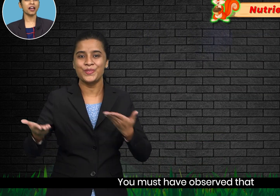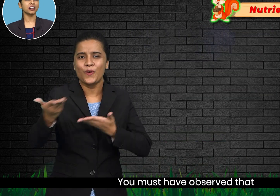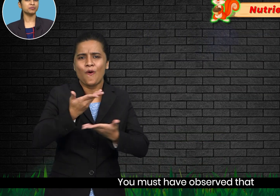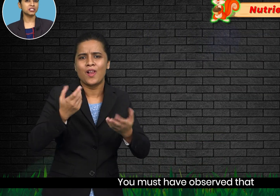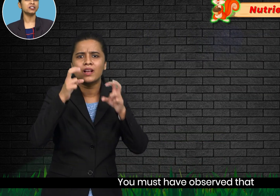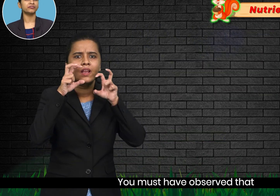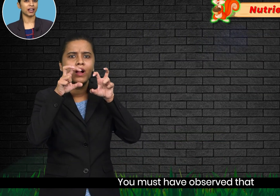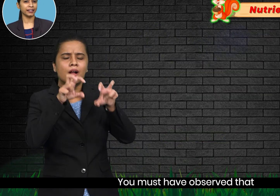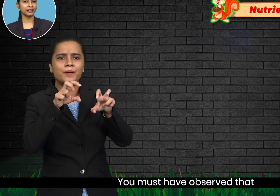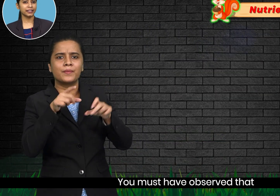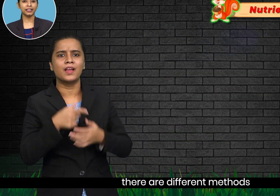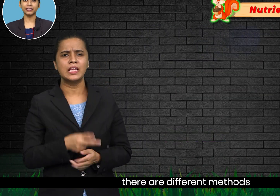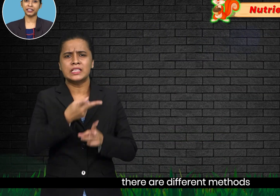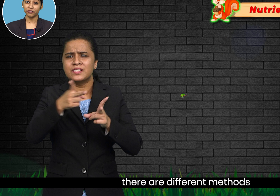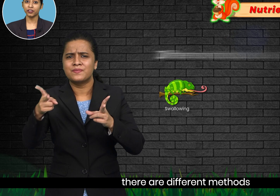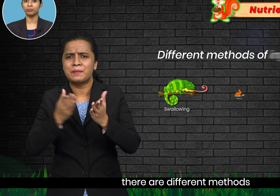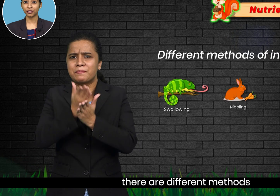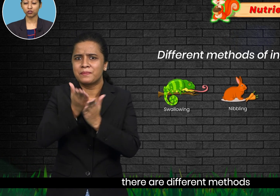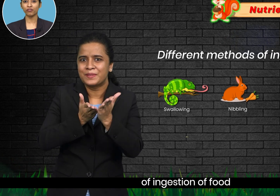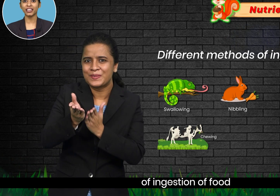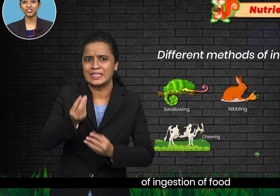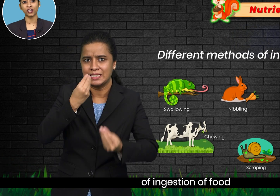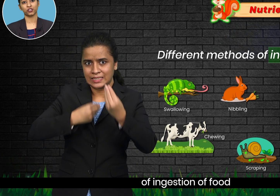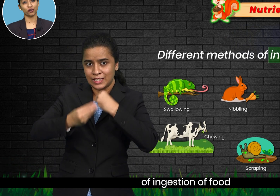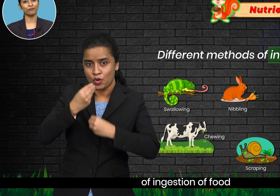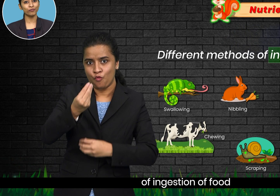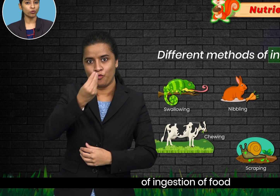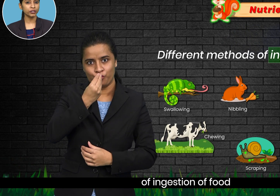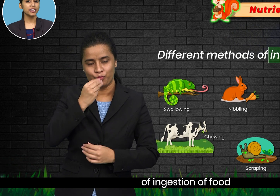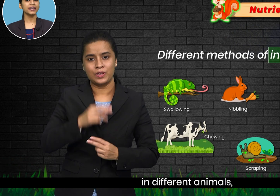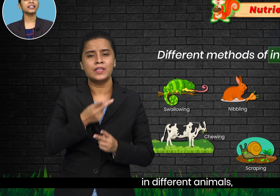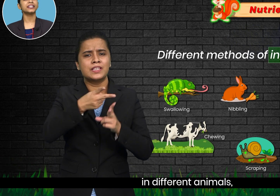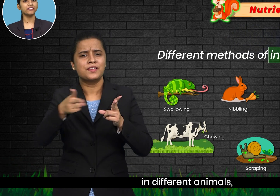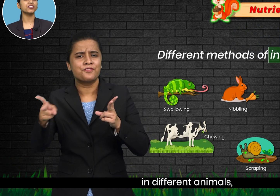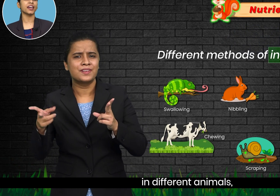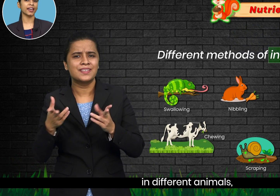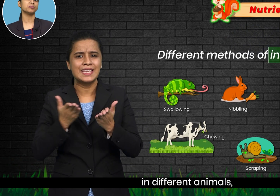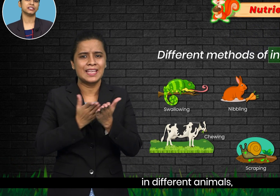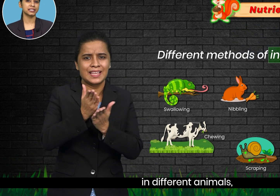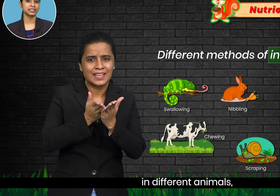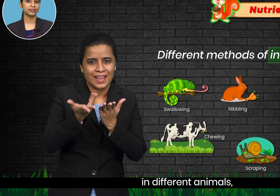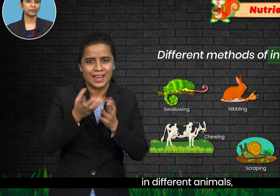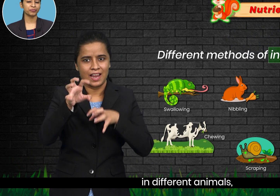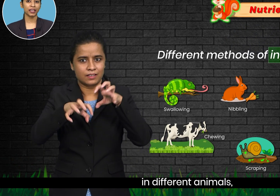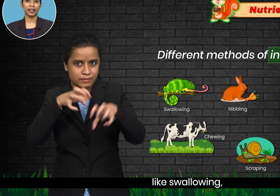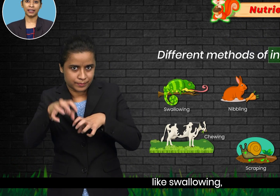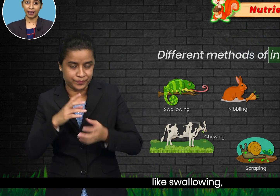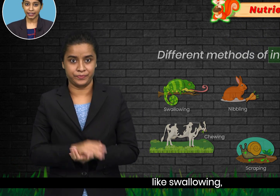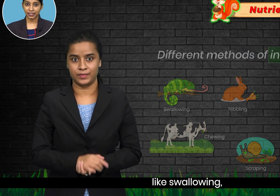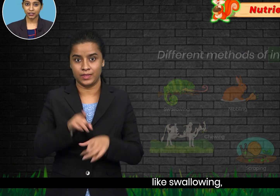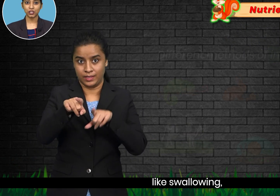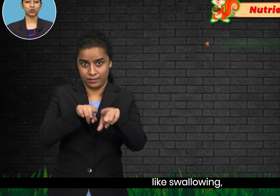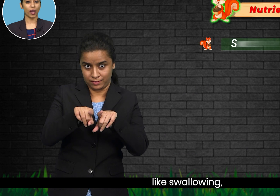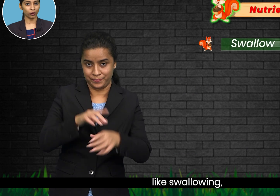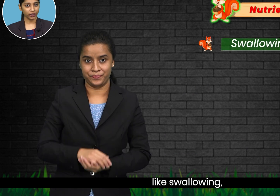You must have observed that there are different methods of ingestion of food in different animals,